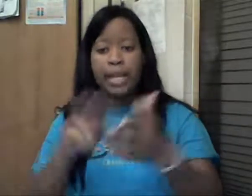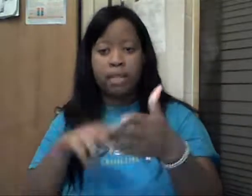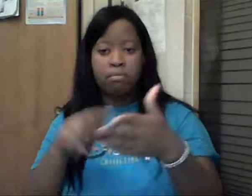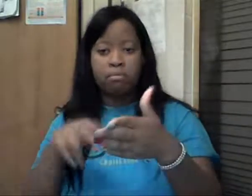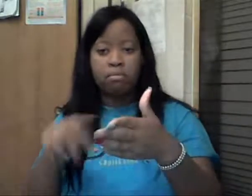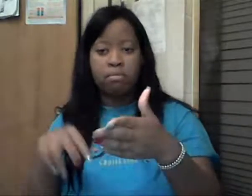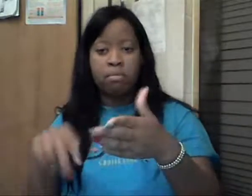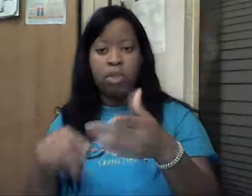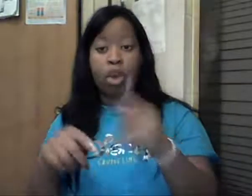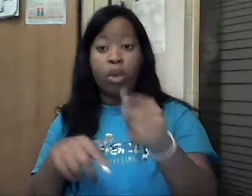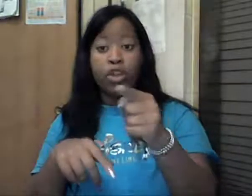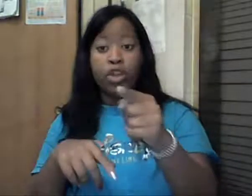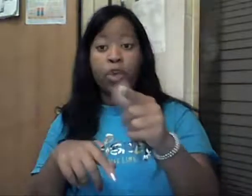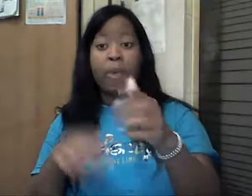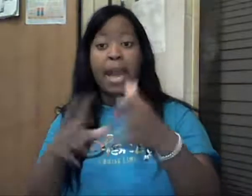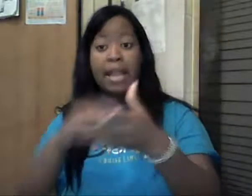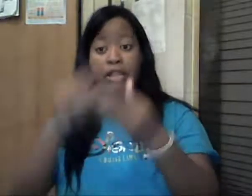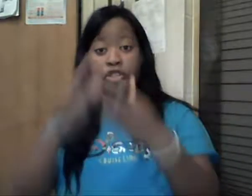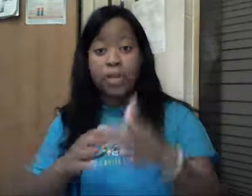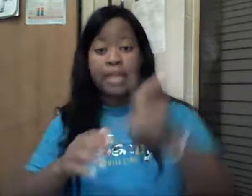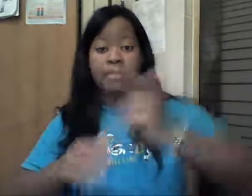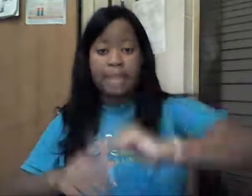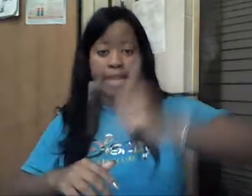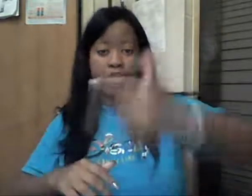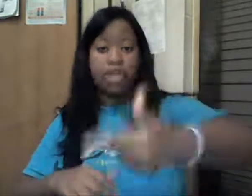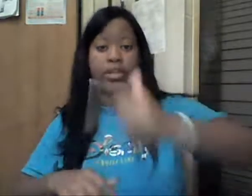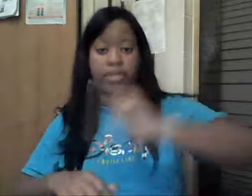reading, where you and the student take turns.